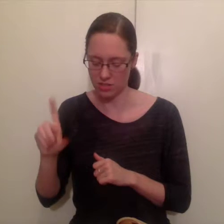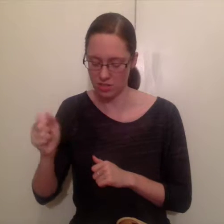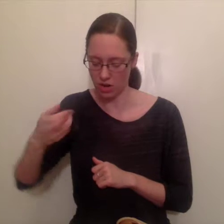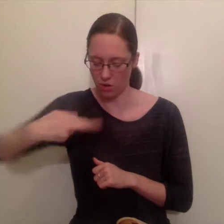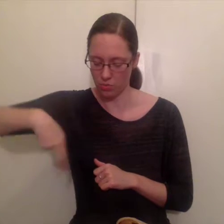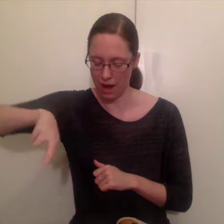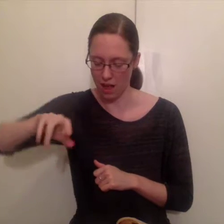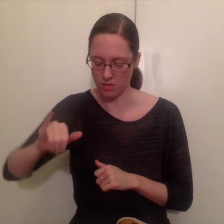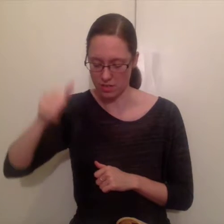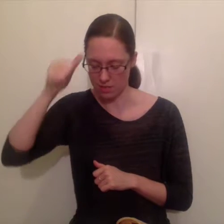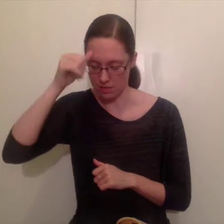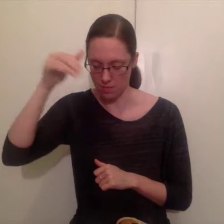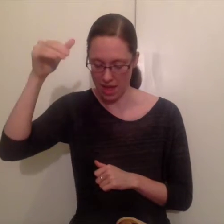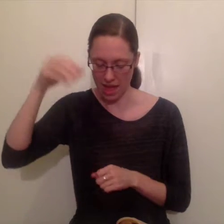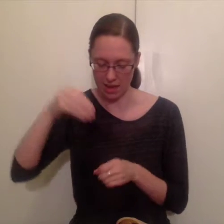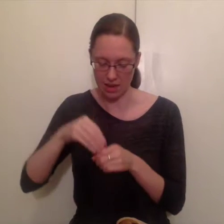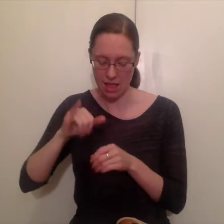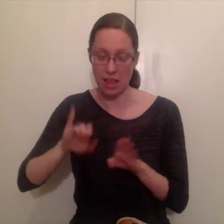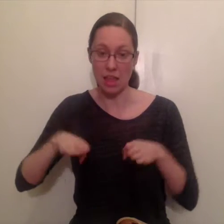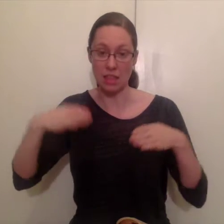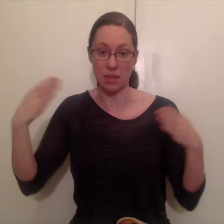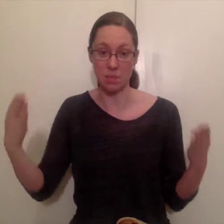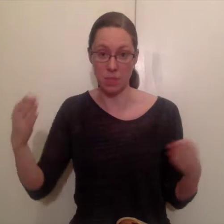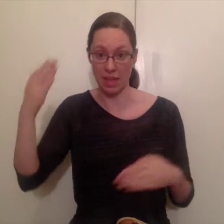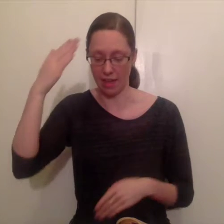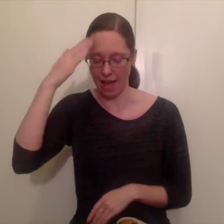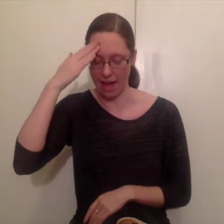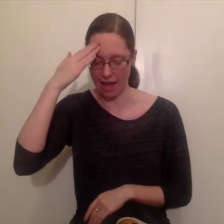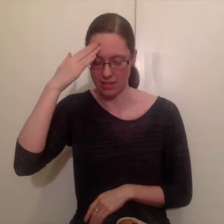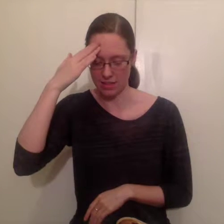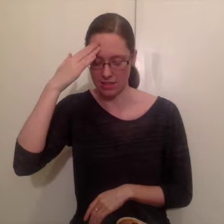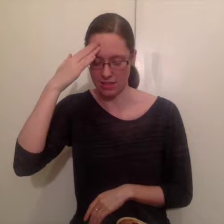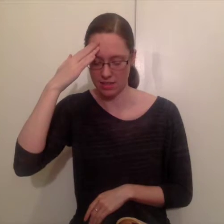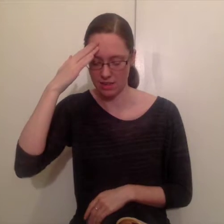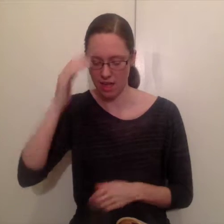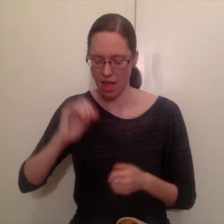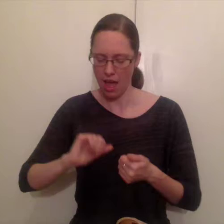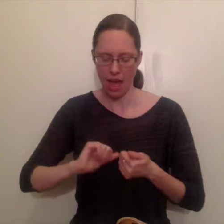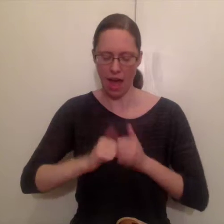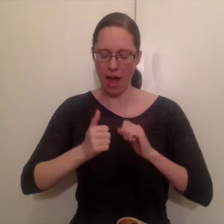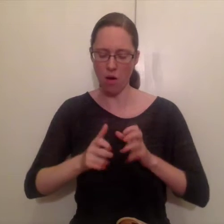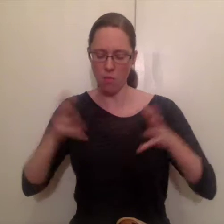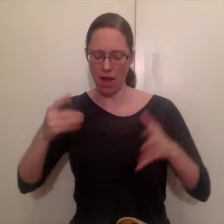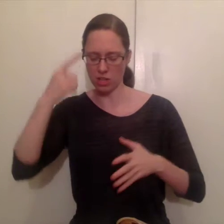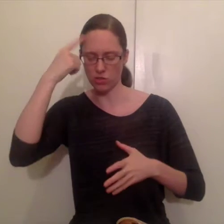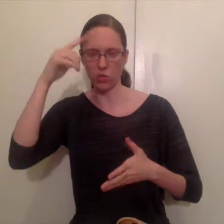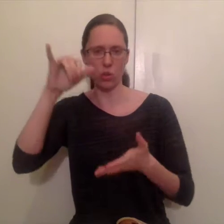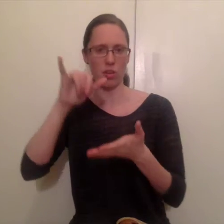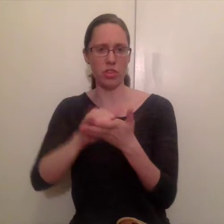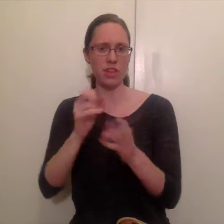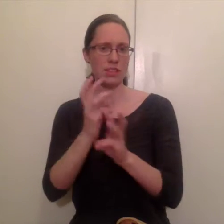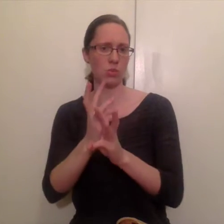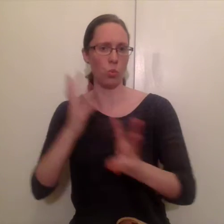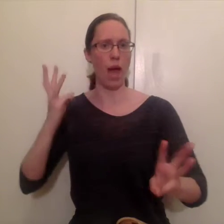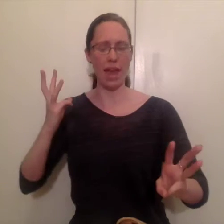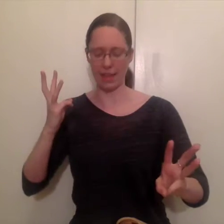clustered around the man in the big hat. "How much for this wagon?"